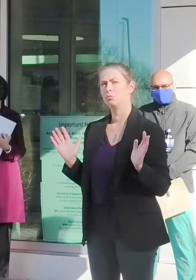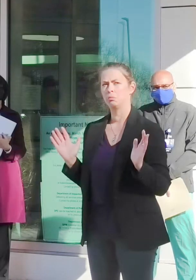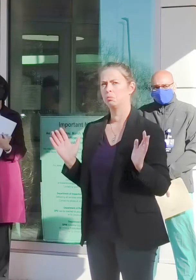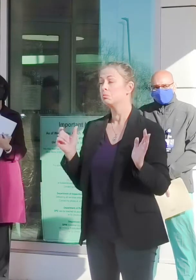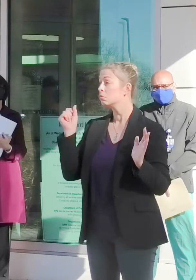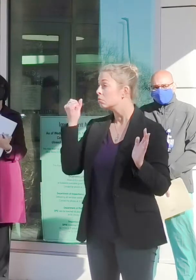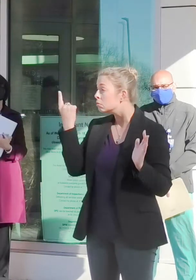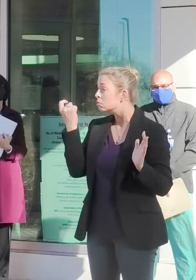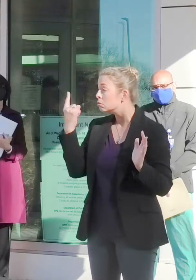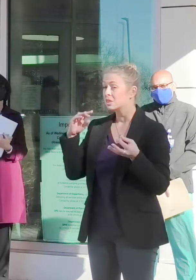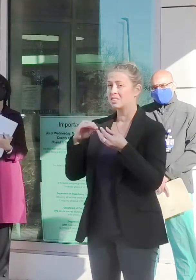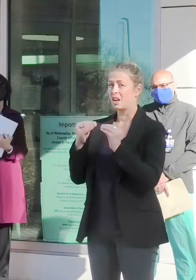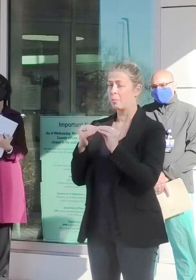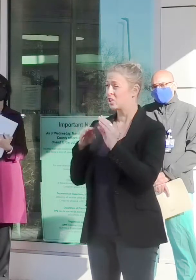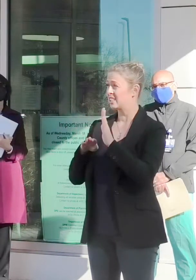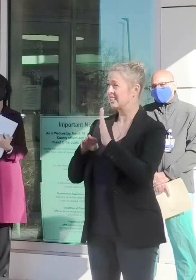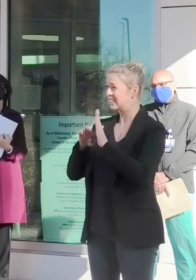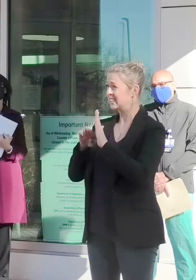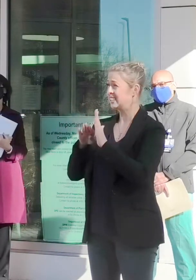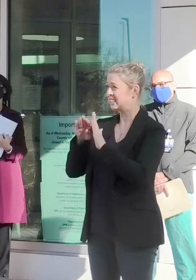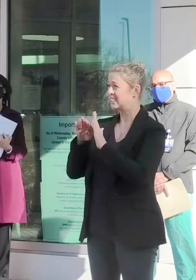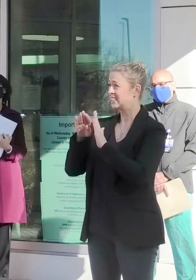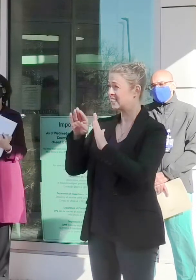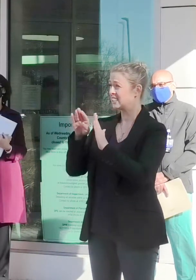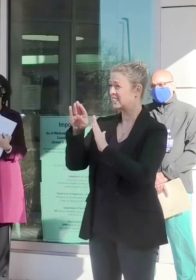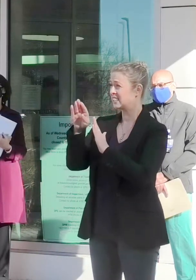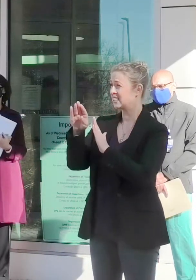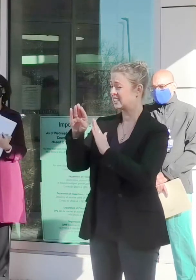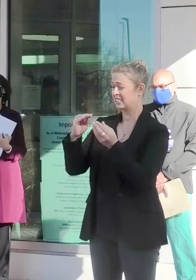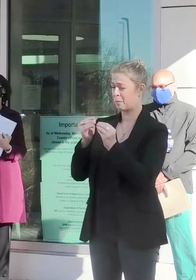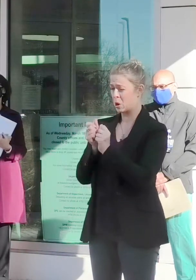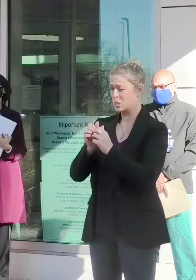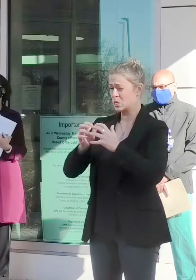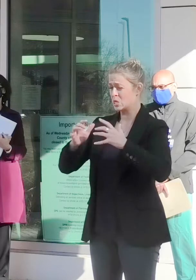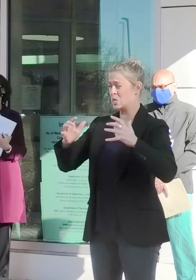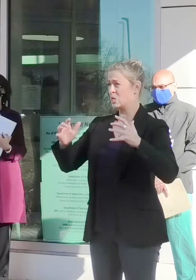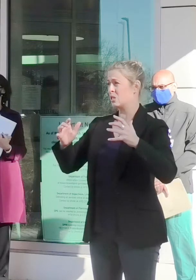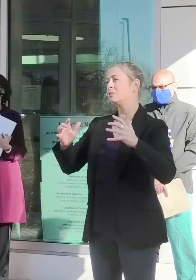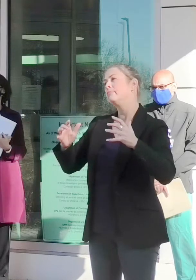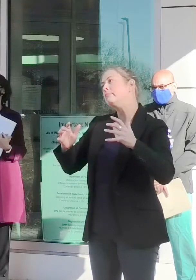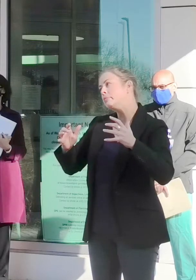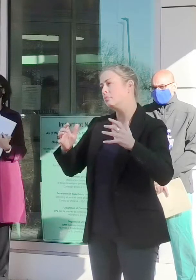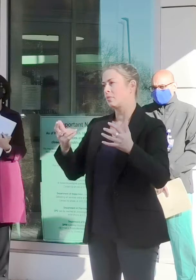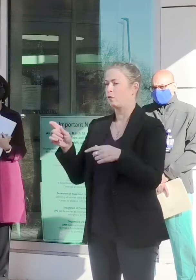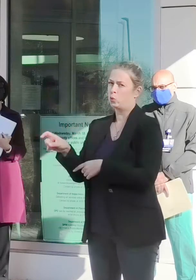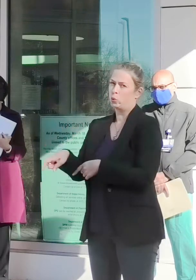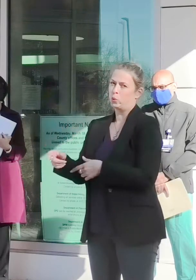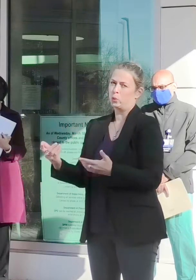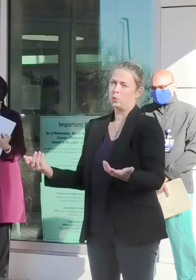numbers continue escalating in the wrong direction, all of that is possible.